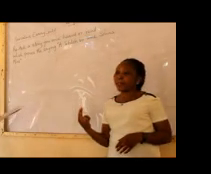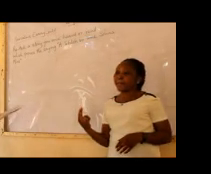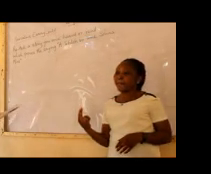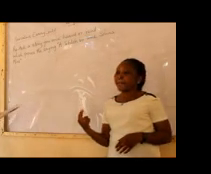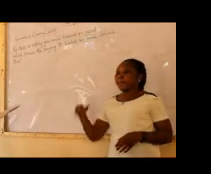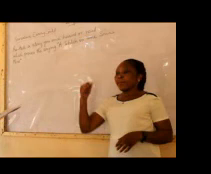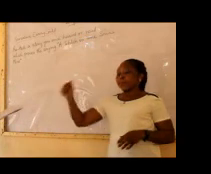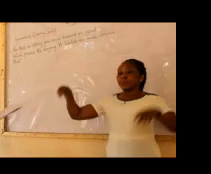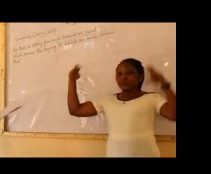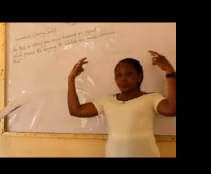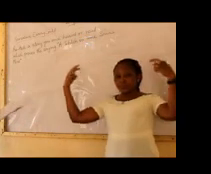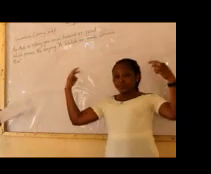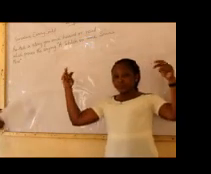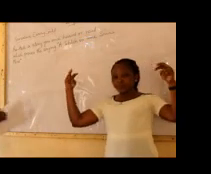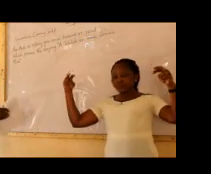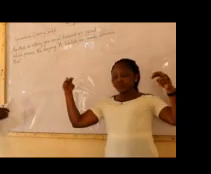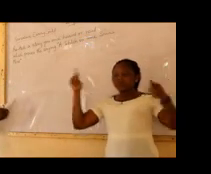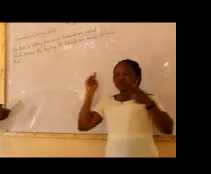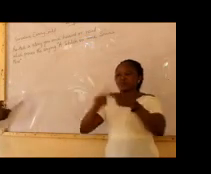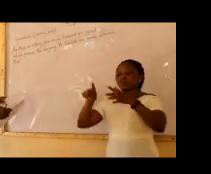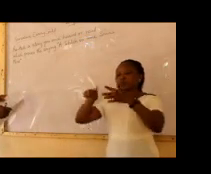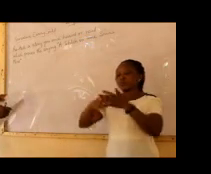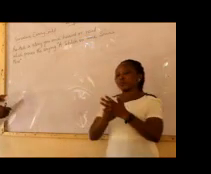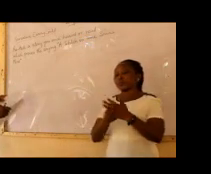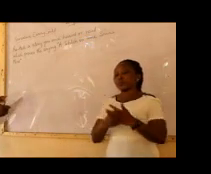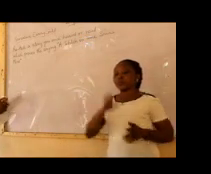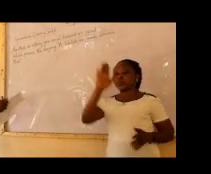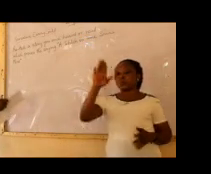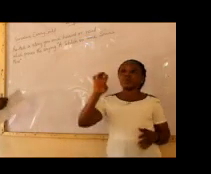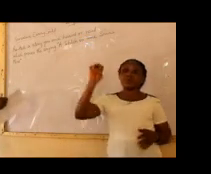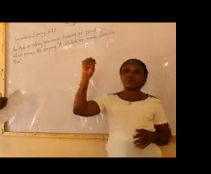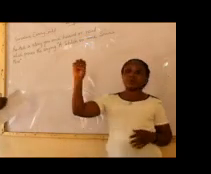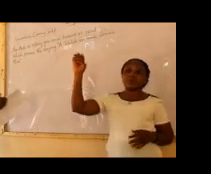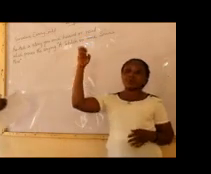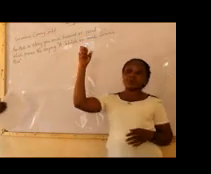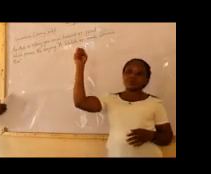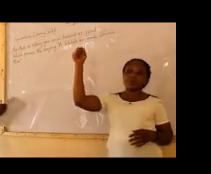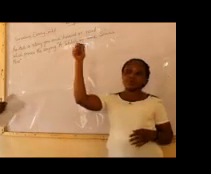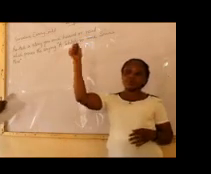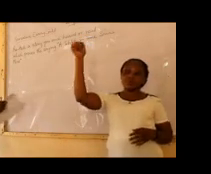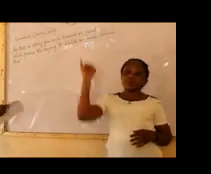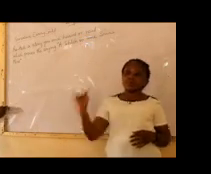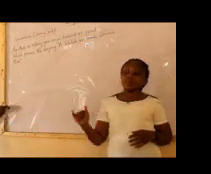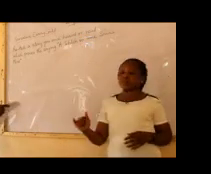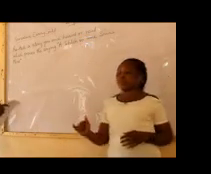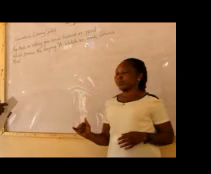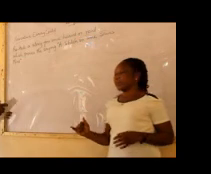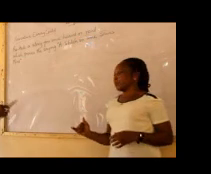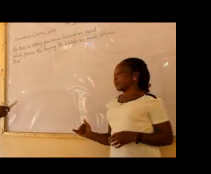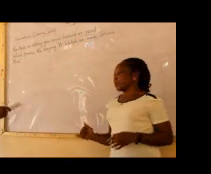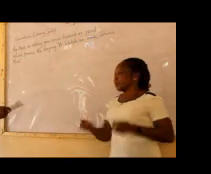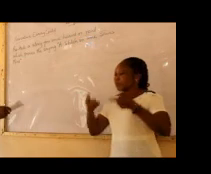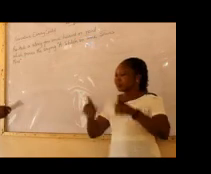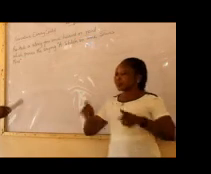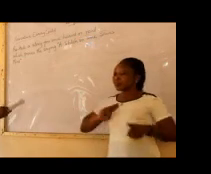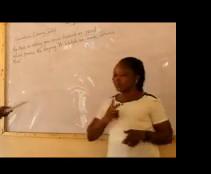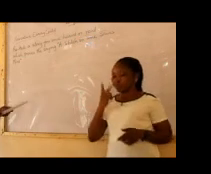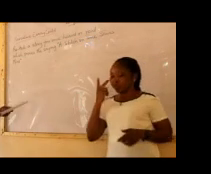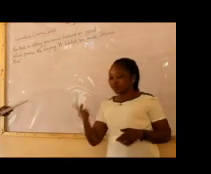a title to start your essay. Okay? So let's see.